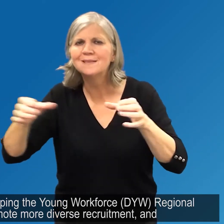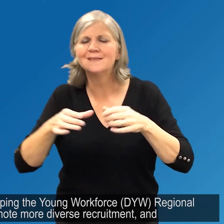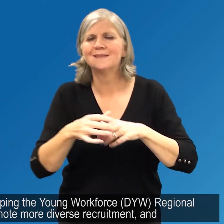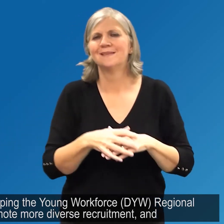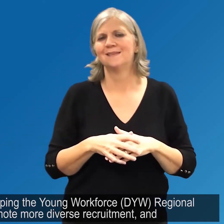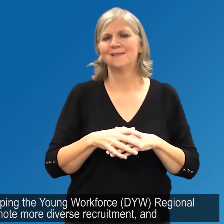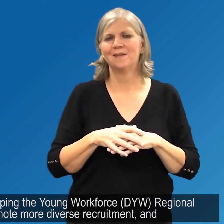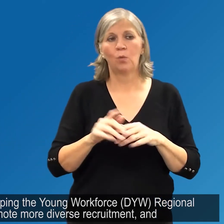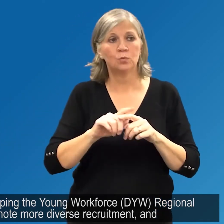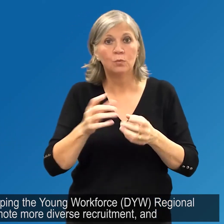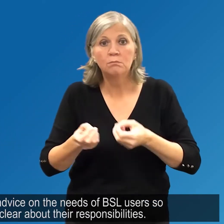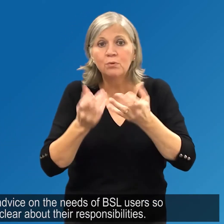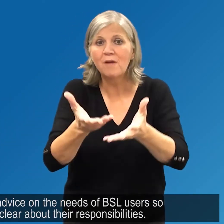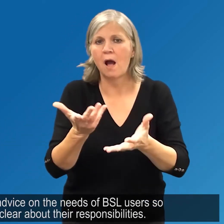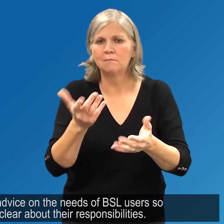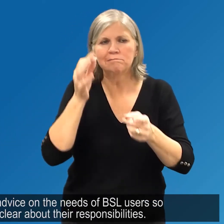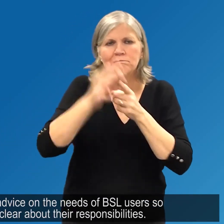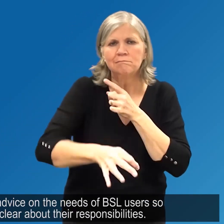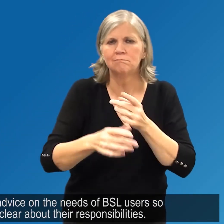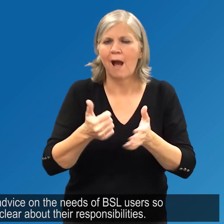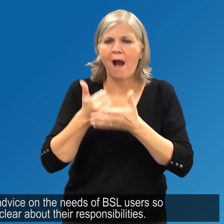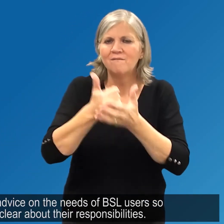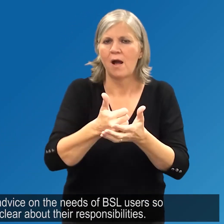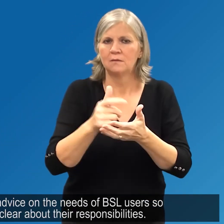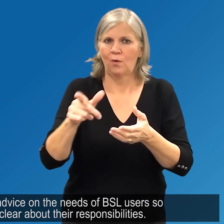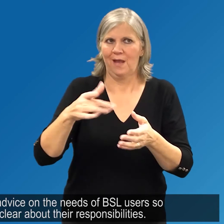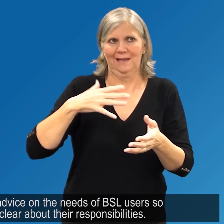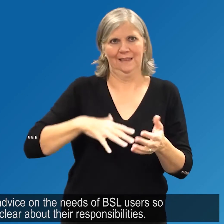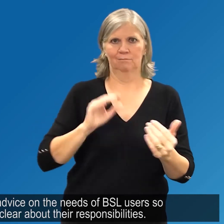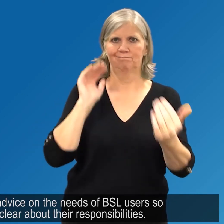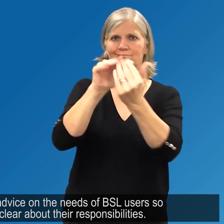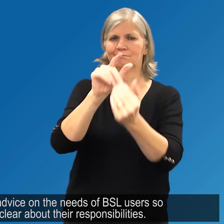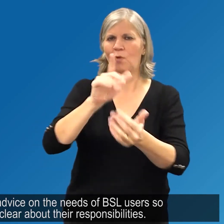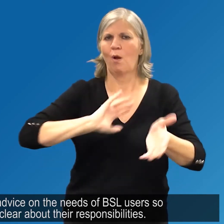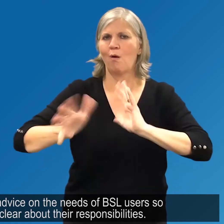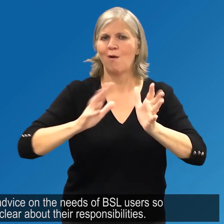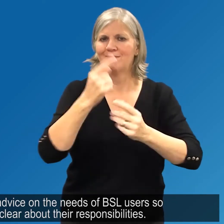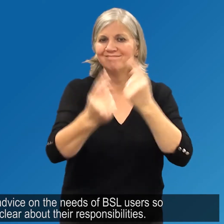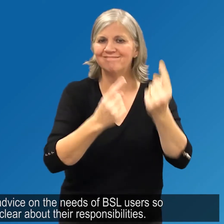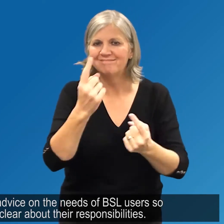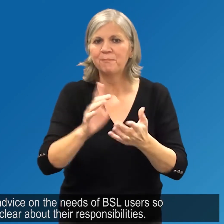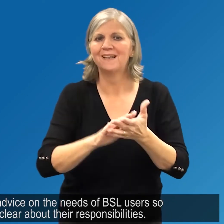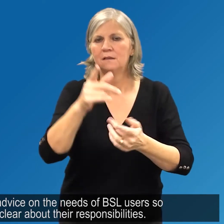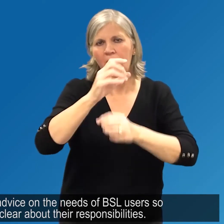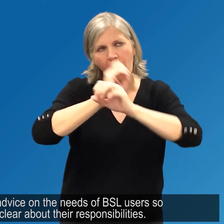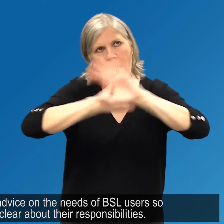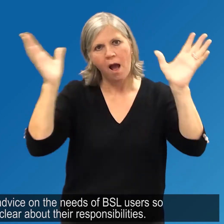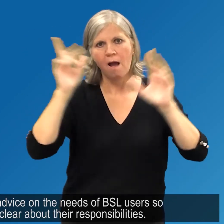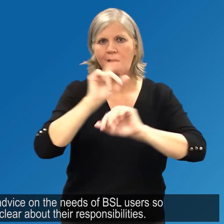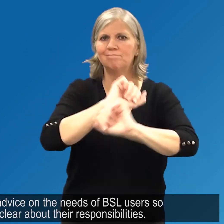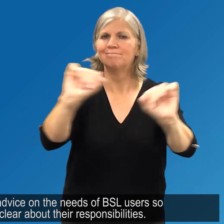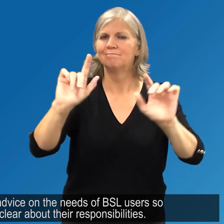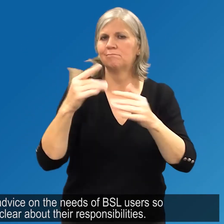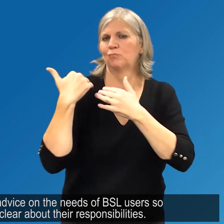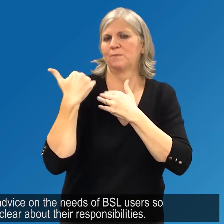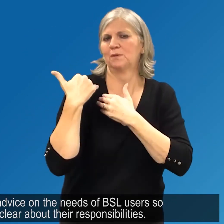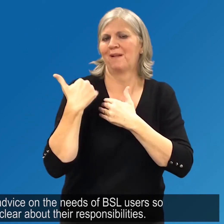and provide specific advice on the needs of BSL users so that they are clear about their responsibilities.